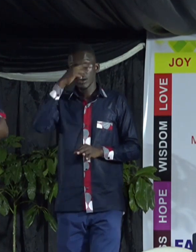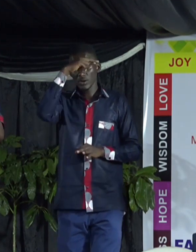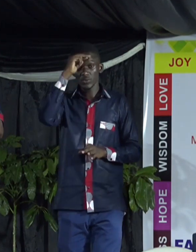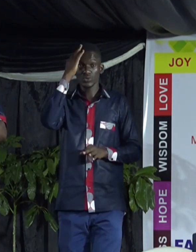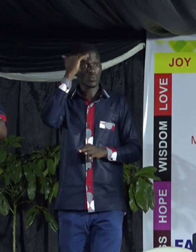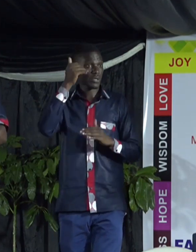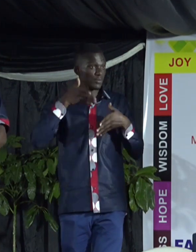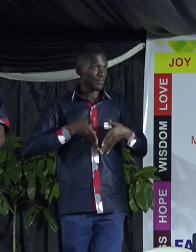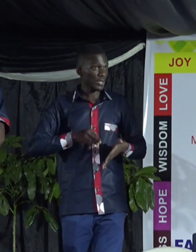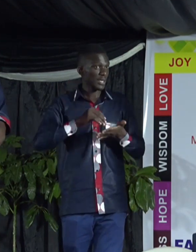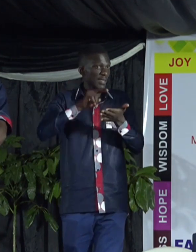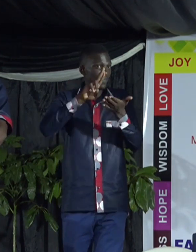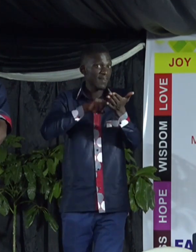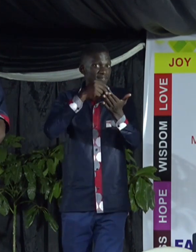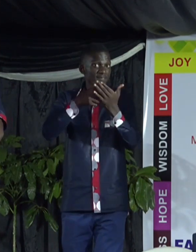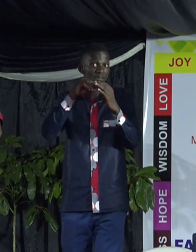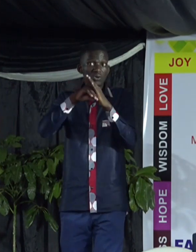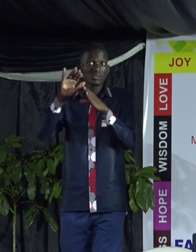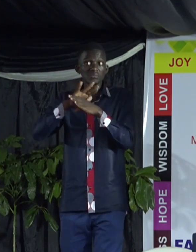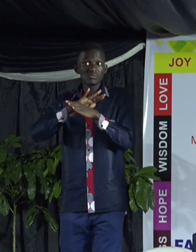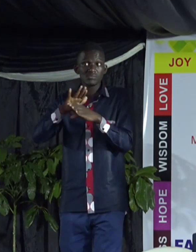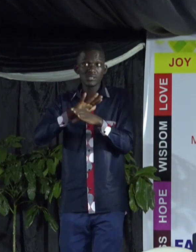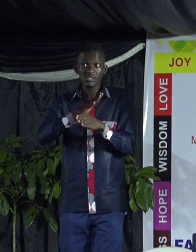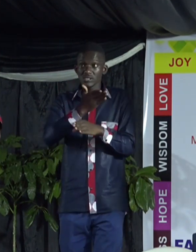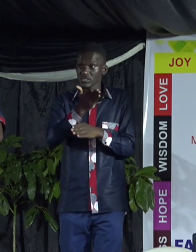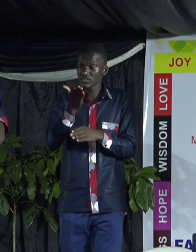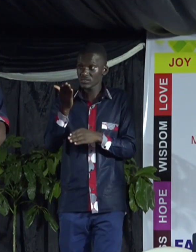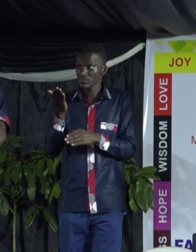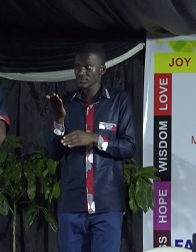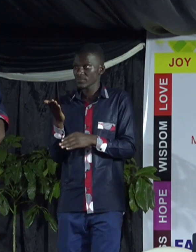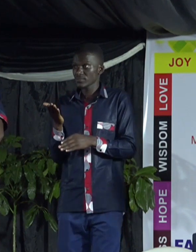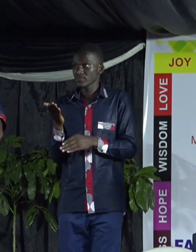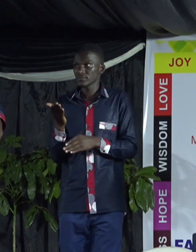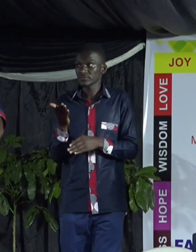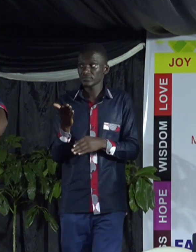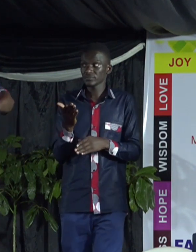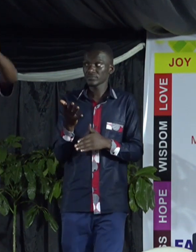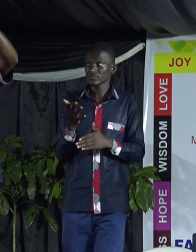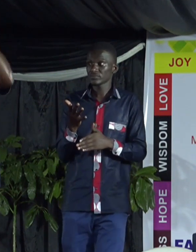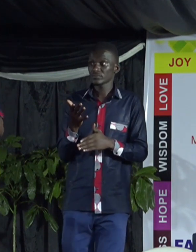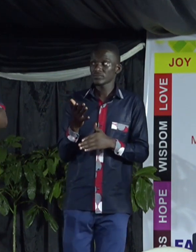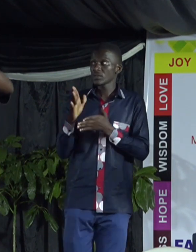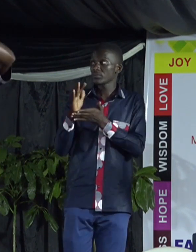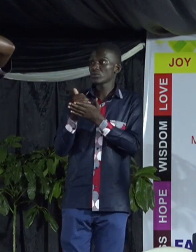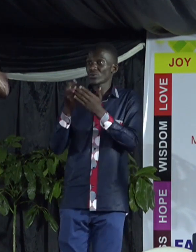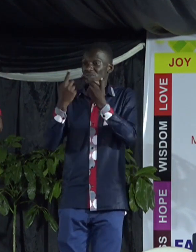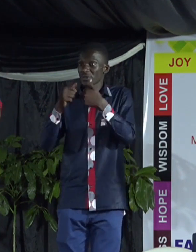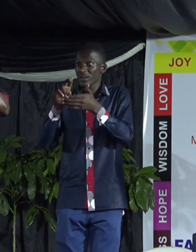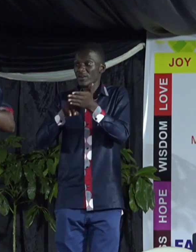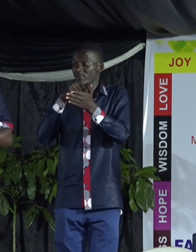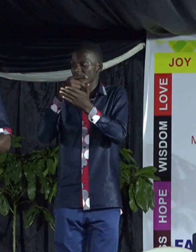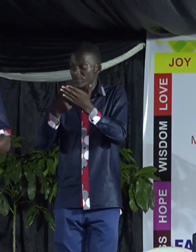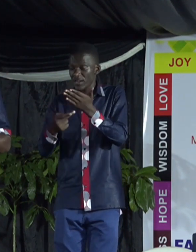abalokole tufailinze nyo mu business. Ensonga lwachi abalok Christians have failed so much in business. We have failed to bear